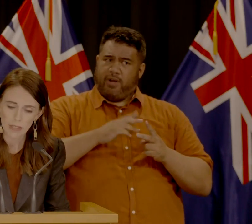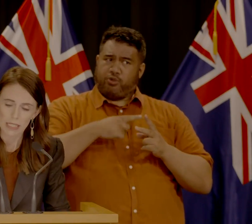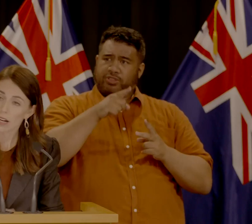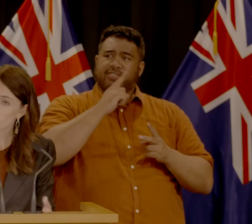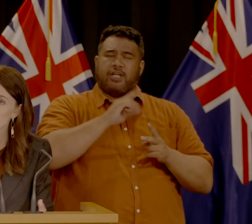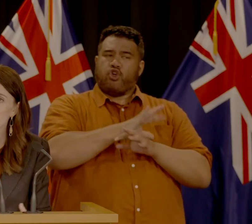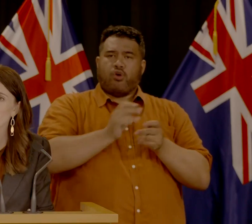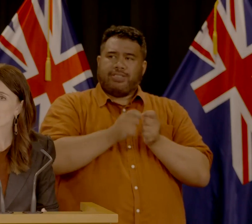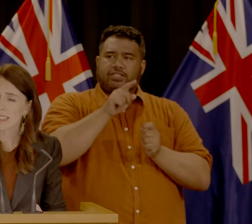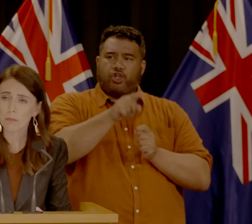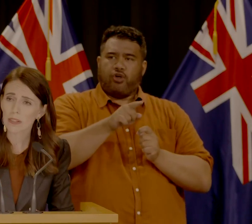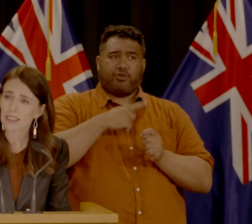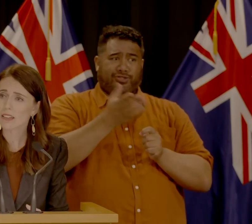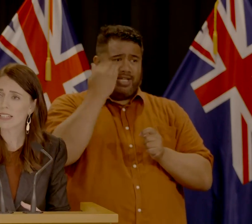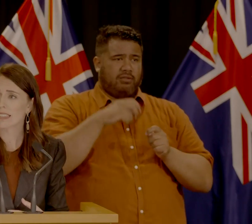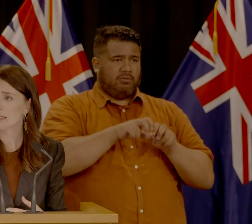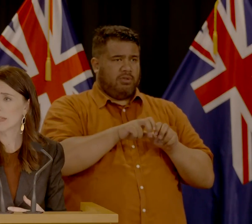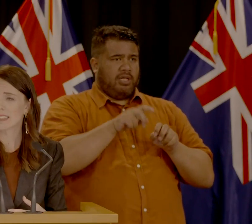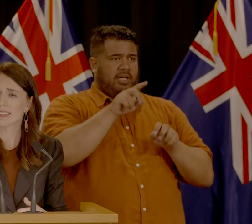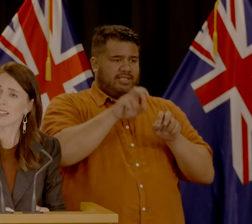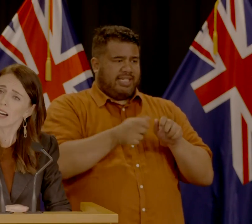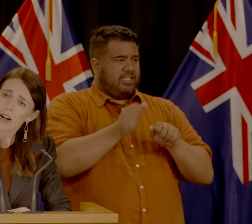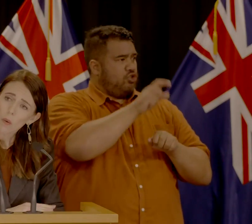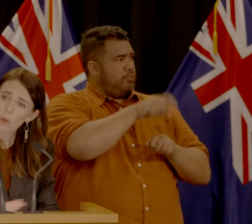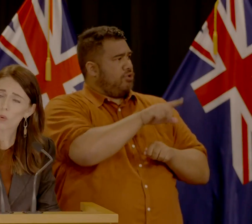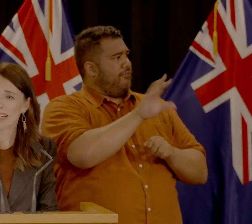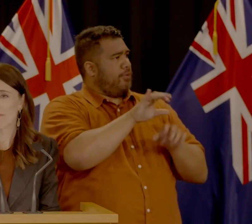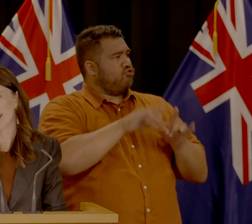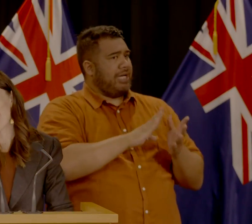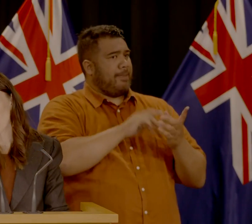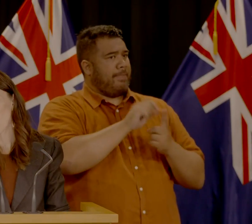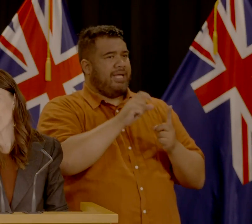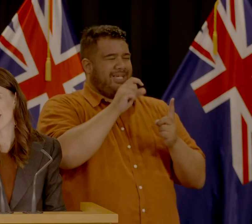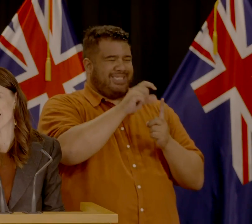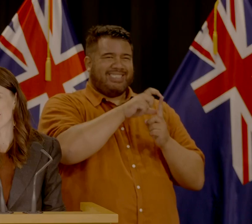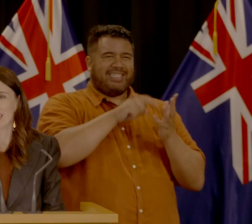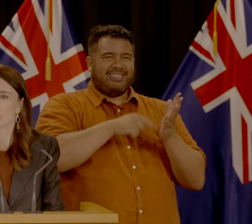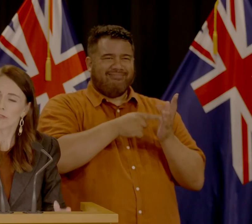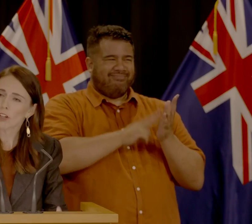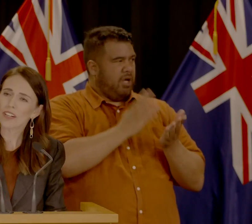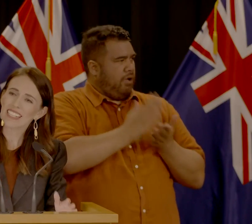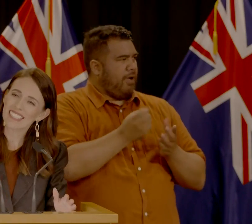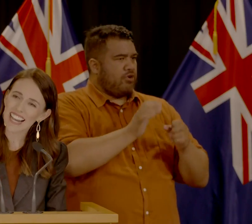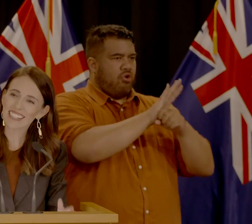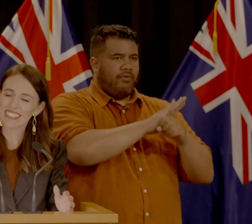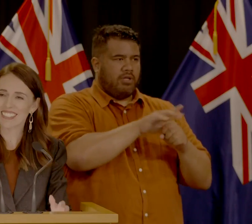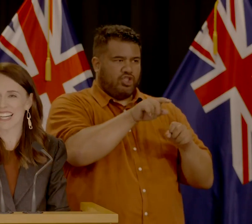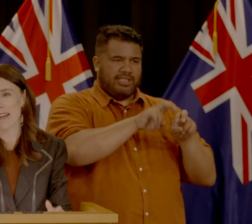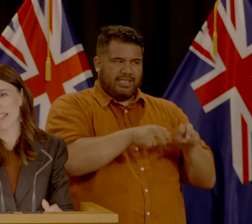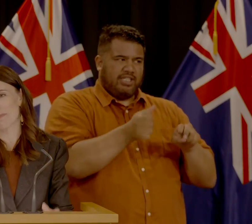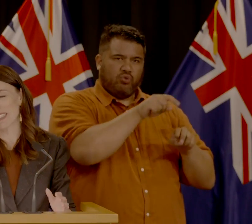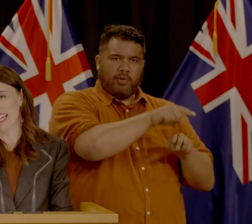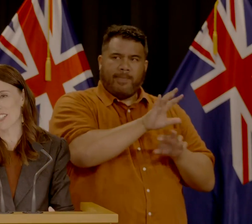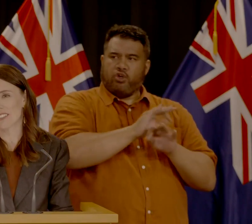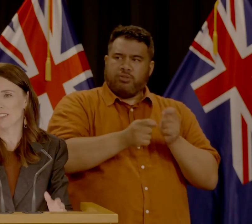Cabinet. First point. The second point is I expect all MPs and all ministers to follow exactly the